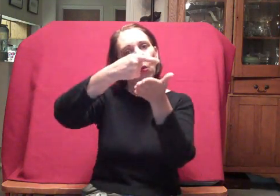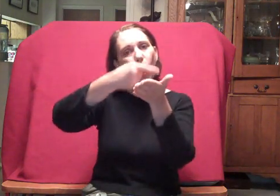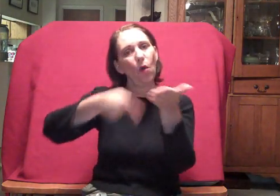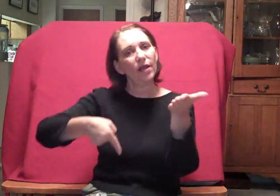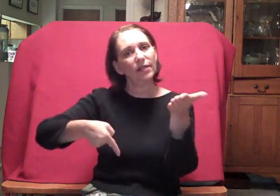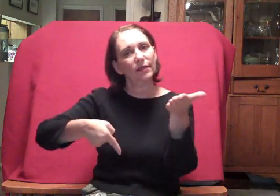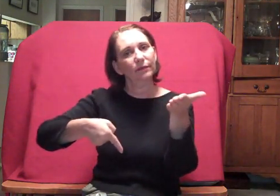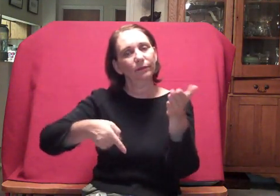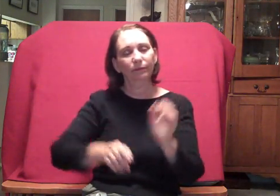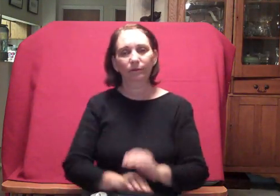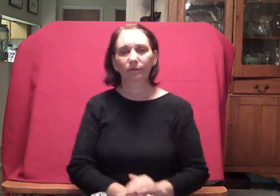What?